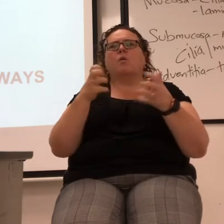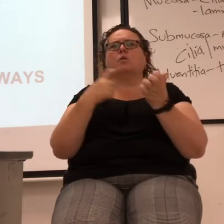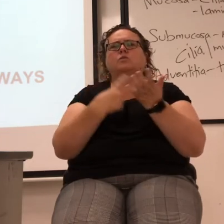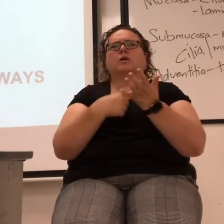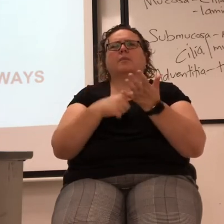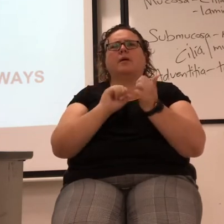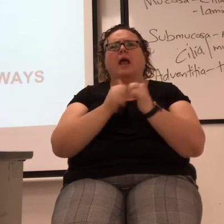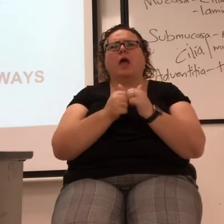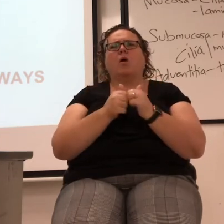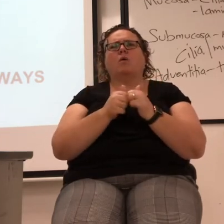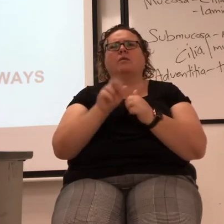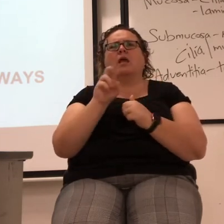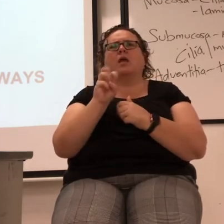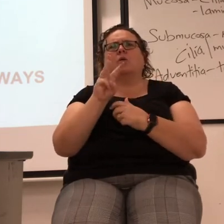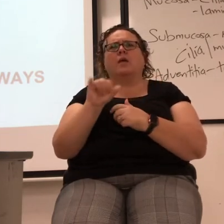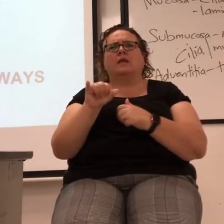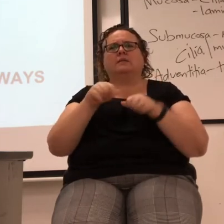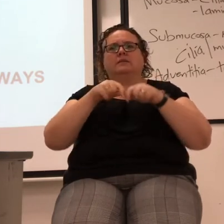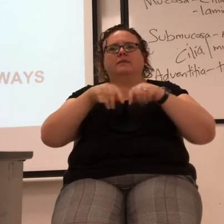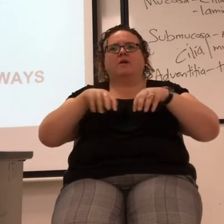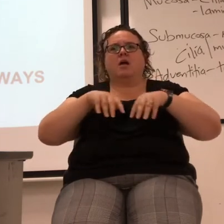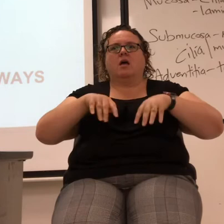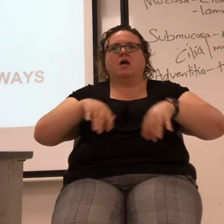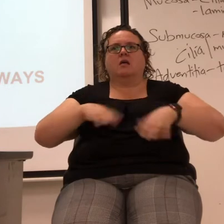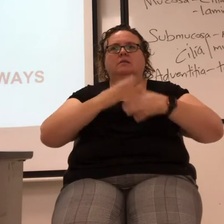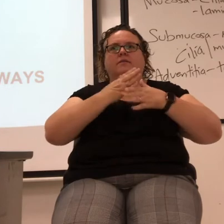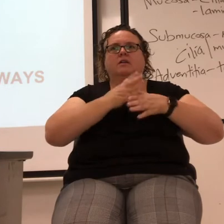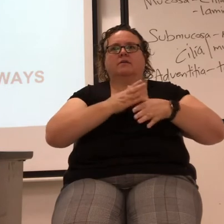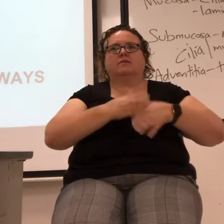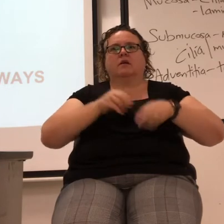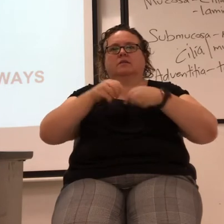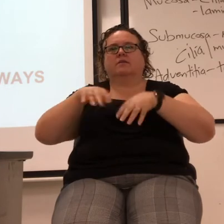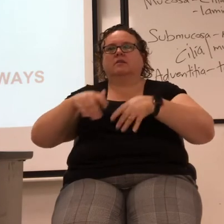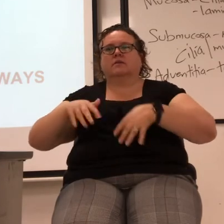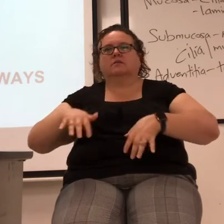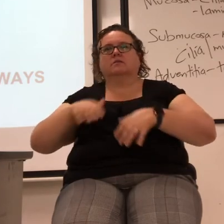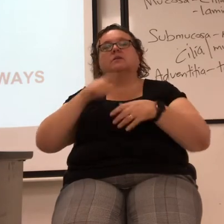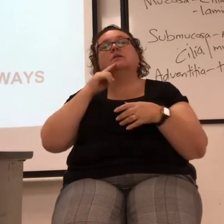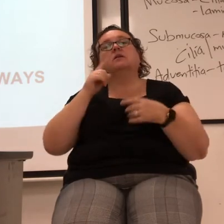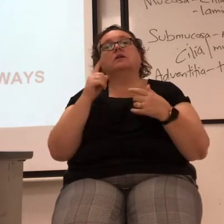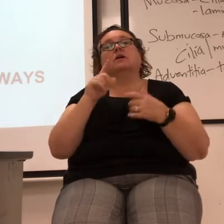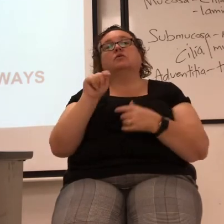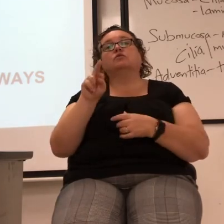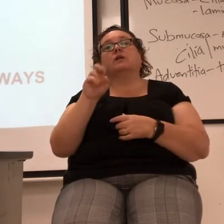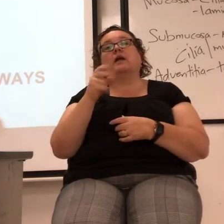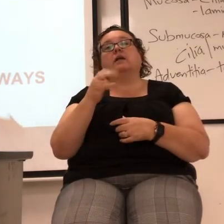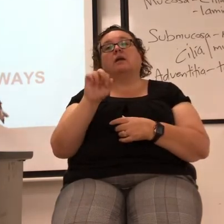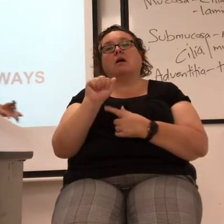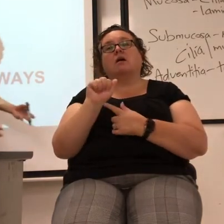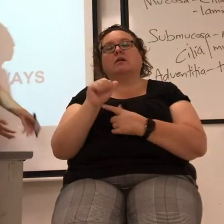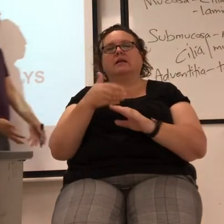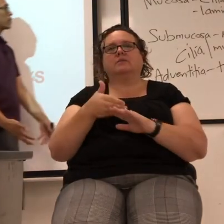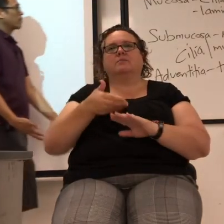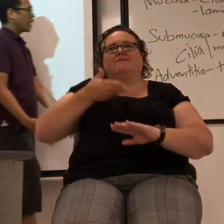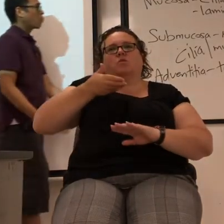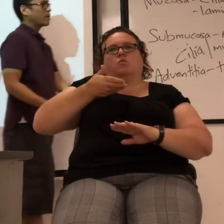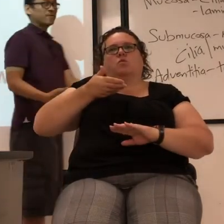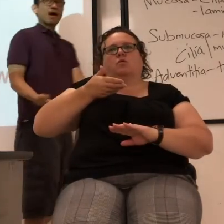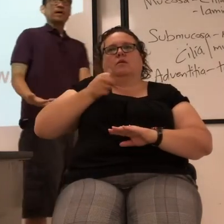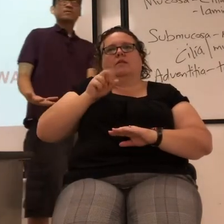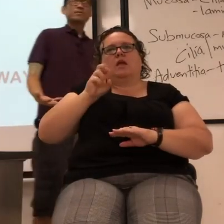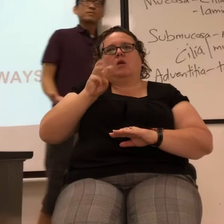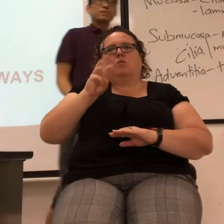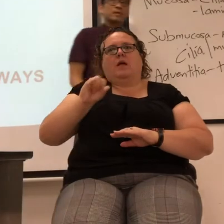how the airways divide in the lungs. And the trachea is before the